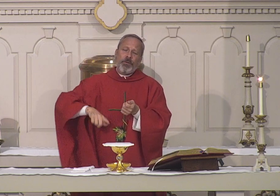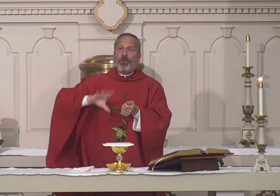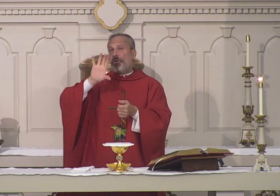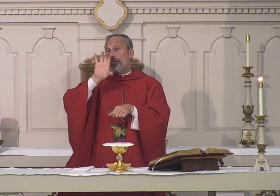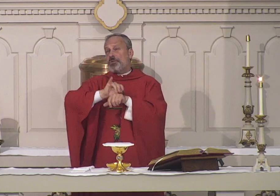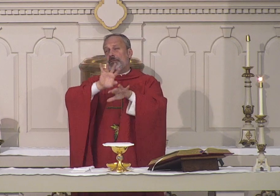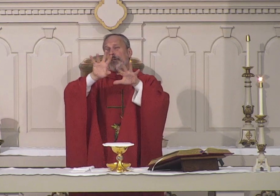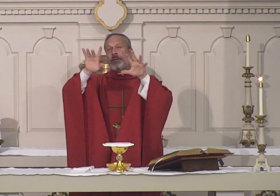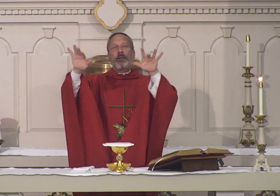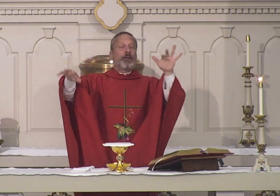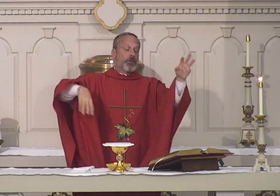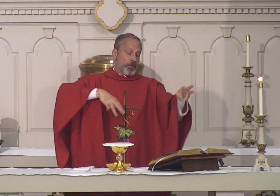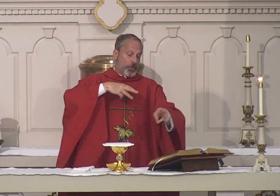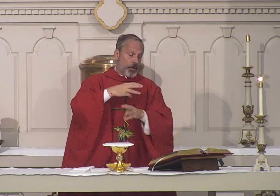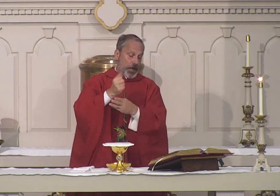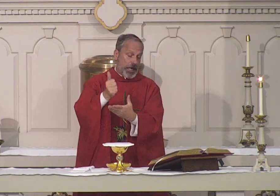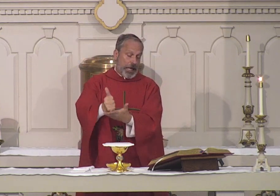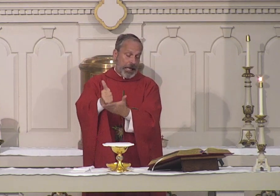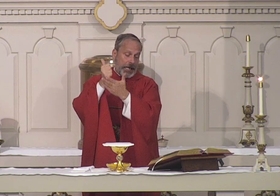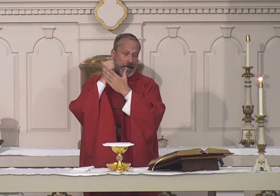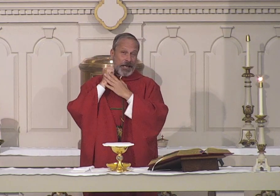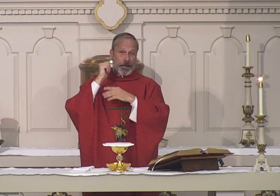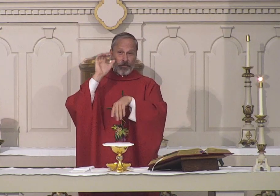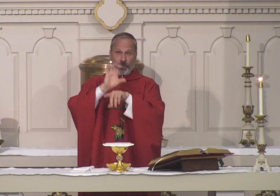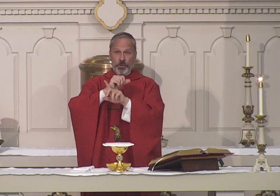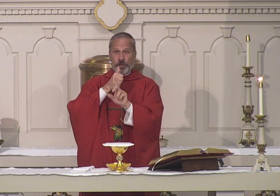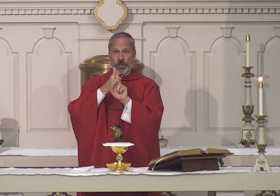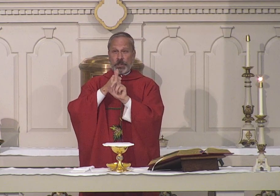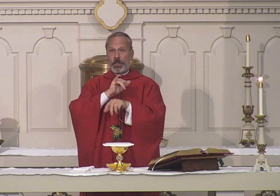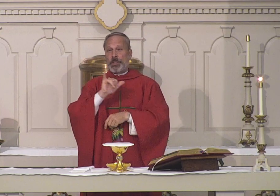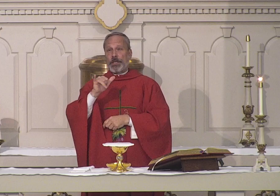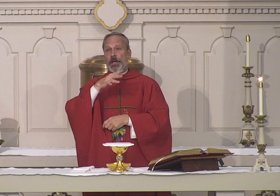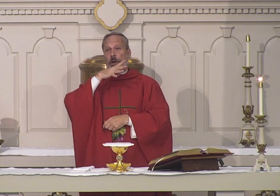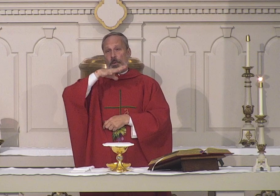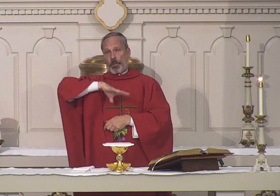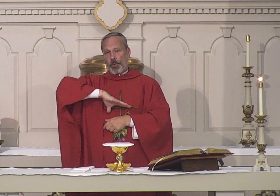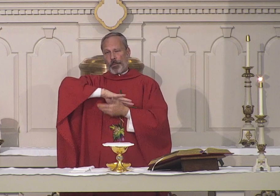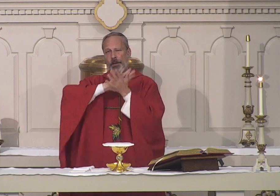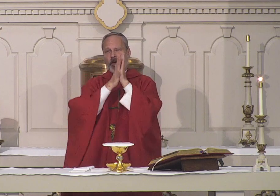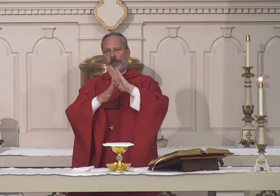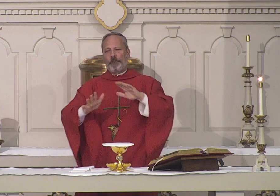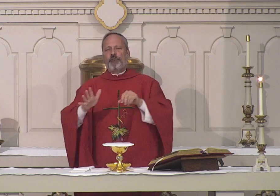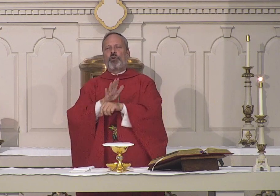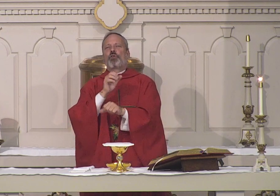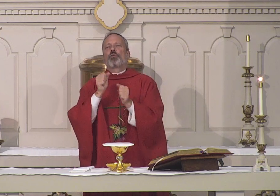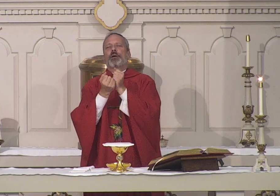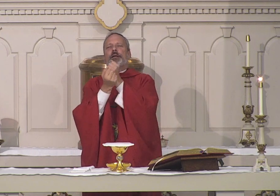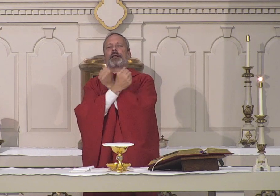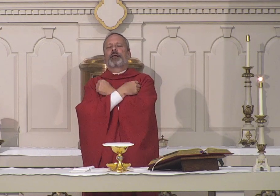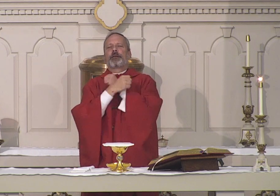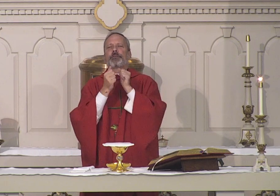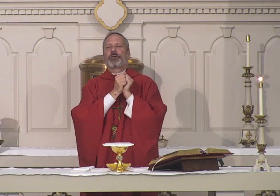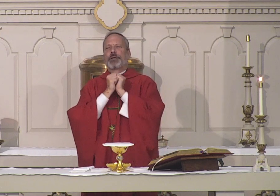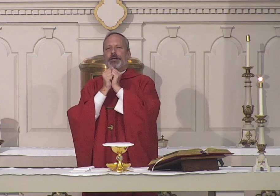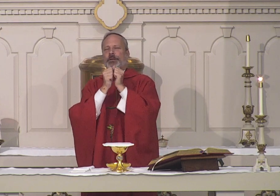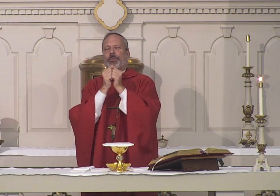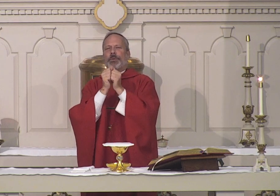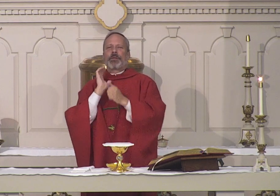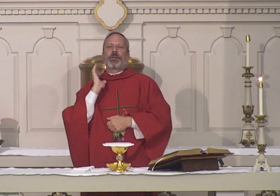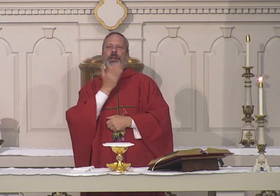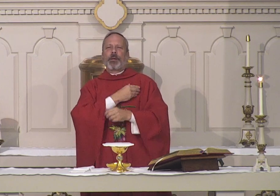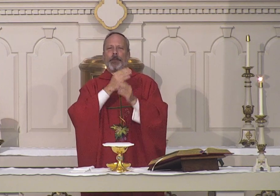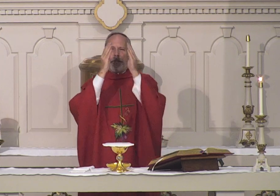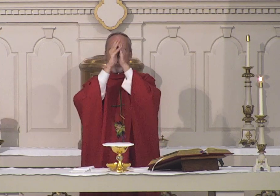Remember, Lord, your church spread throughout the world, and bring her to the fullness of charity. Together with Francis, our